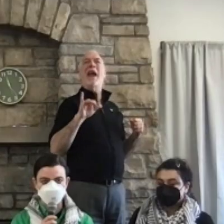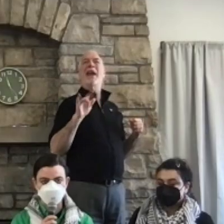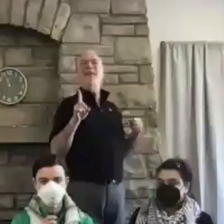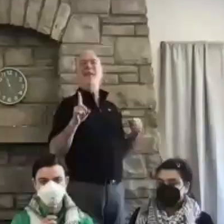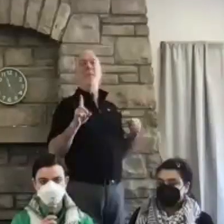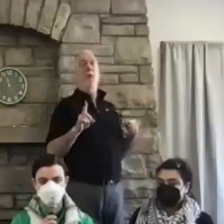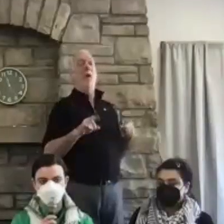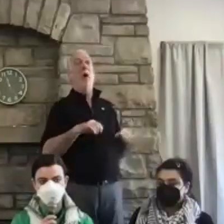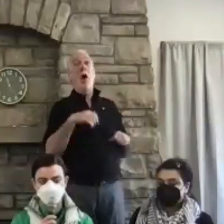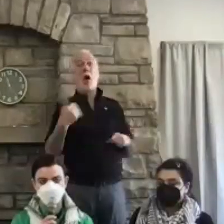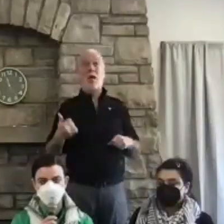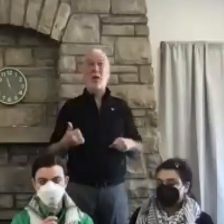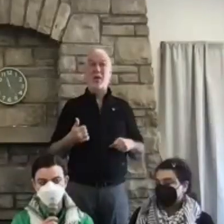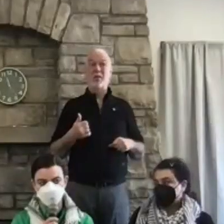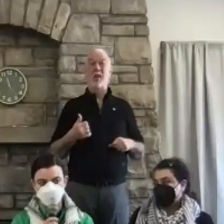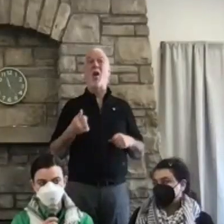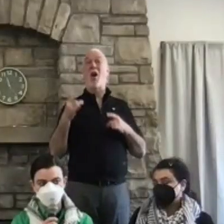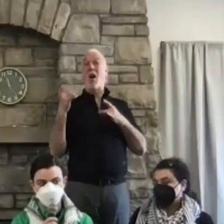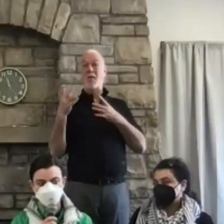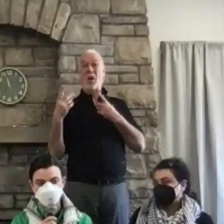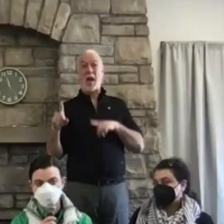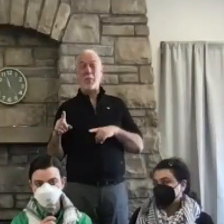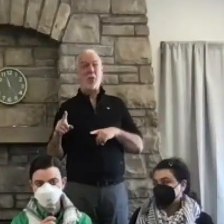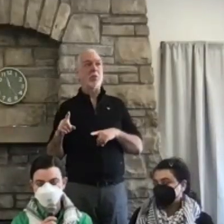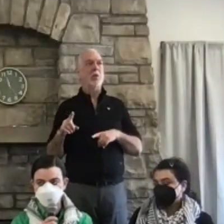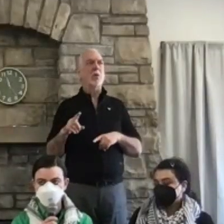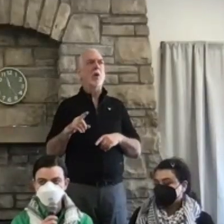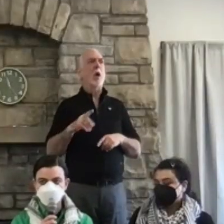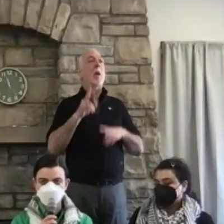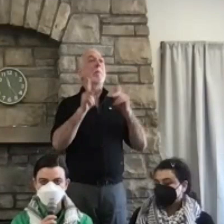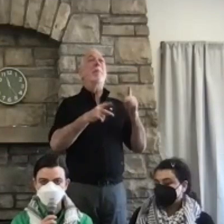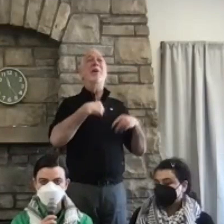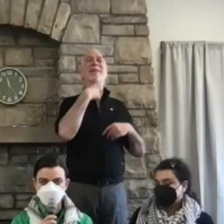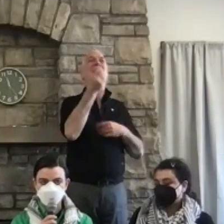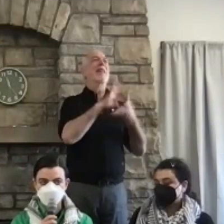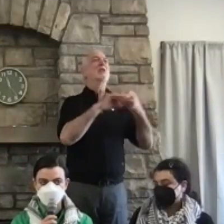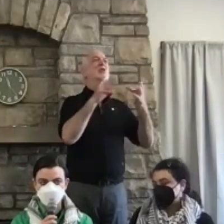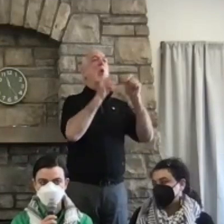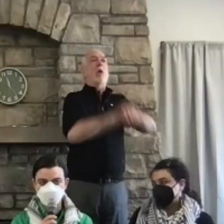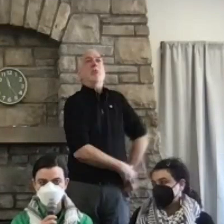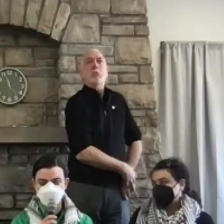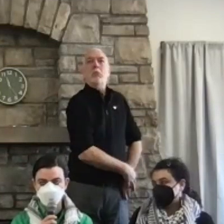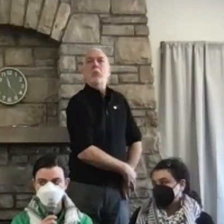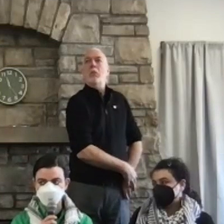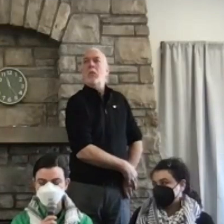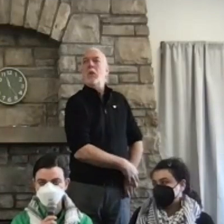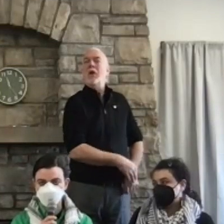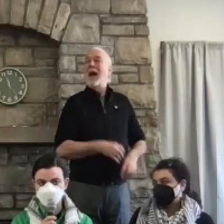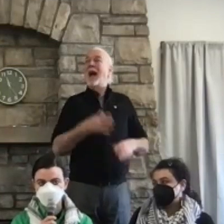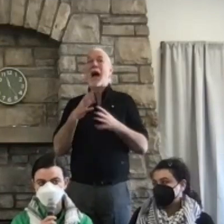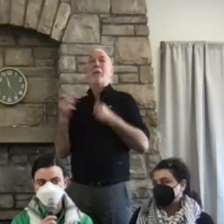aspect of dehumanization is not allowing people to tell their own stories, not believing them, and not giving them space to be heard and have